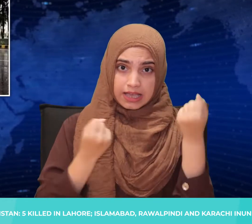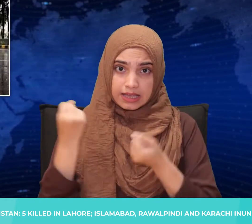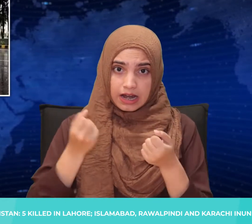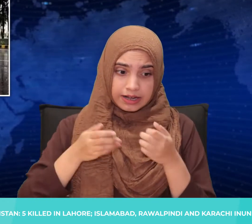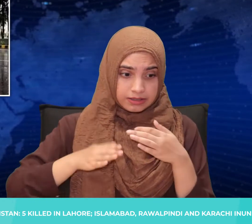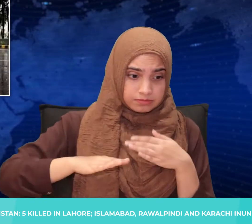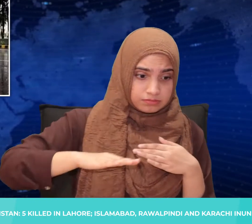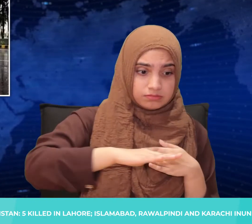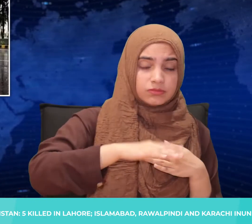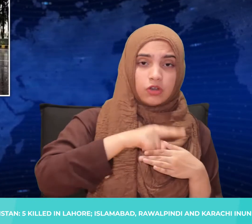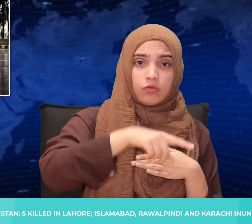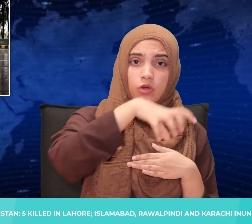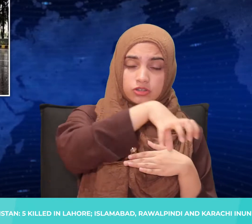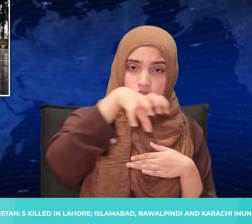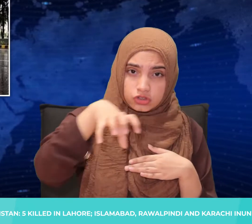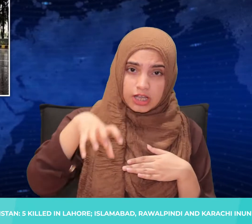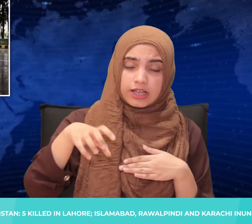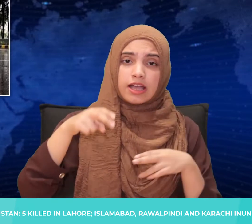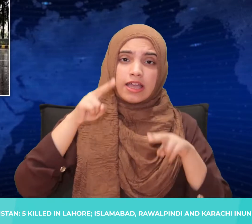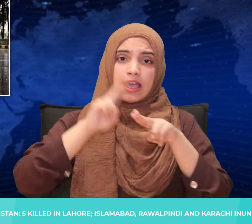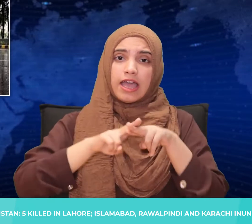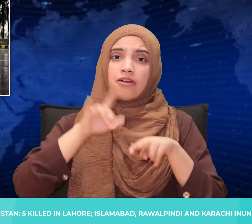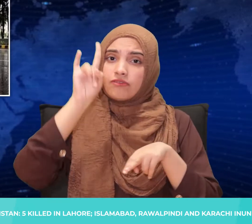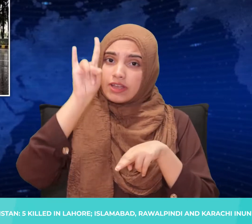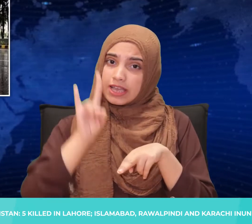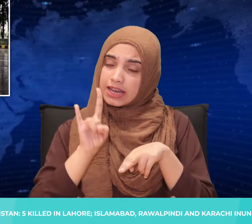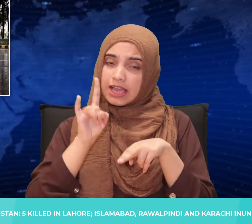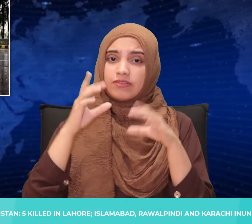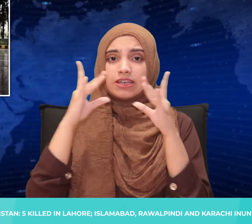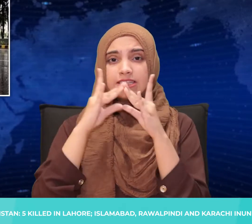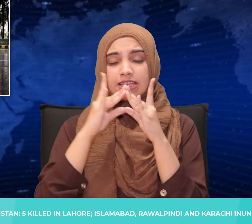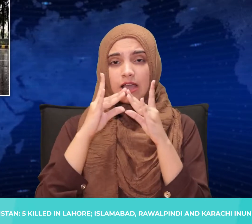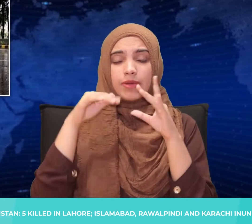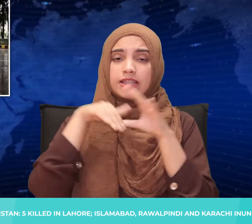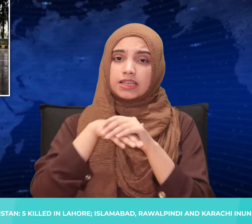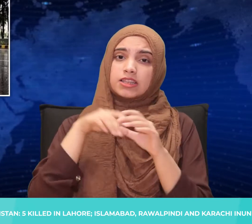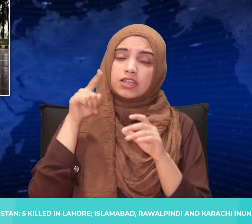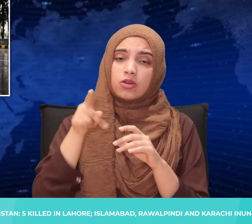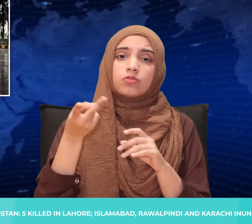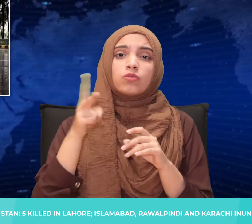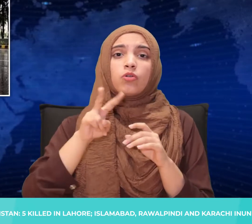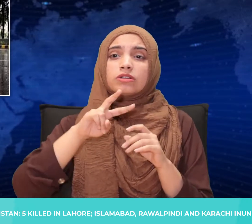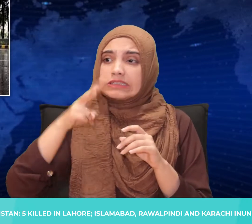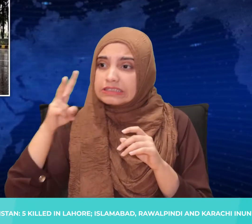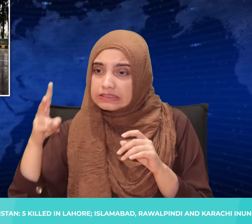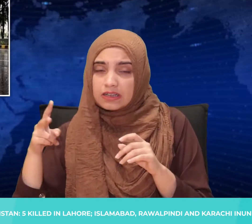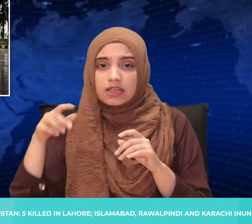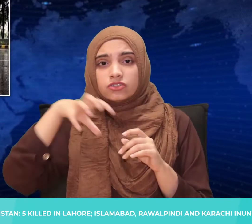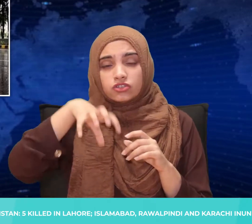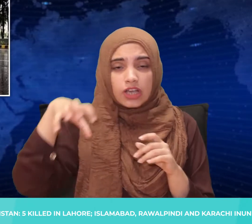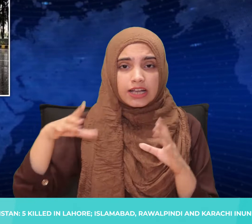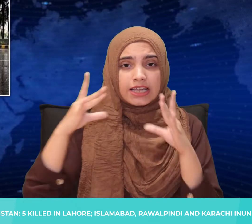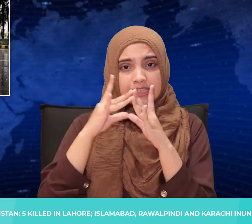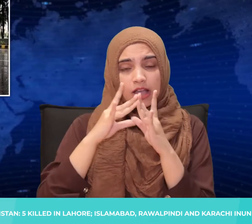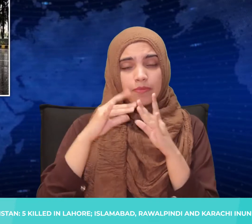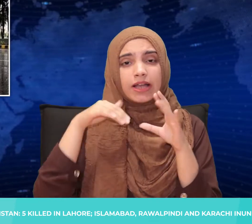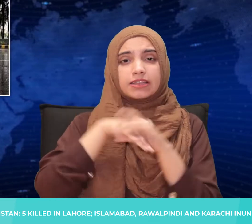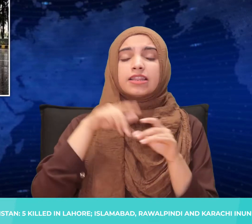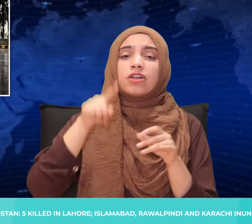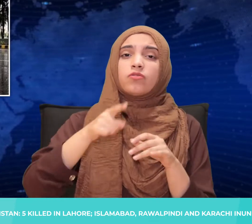Cars parked in the streets of Sector F11 and Margala Town, areas of Islamabad, floated in the